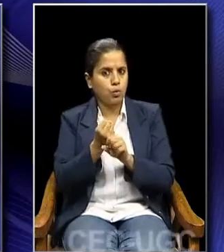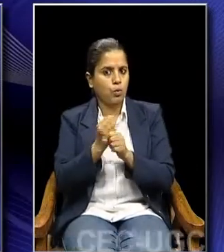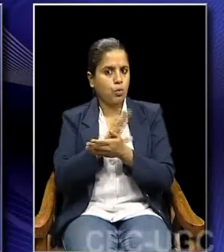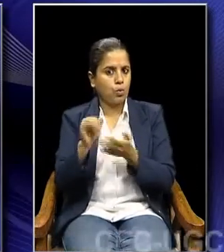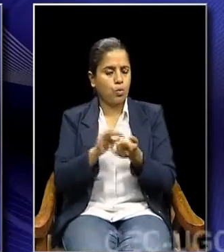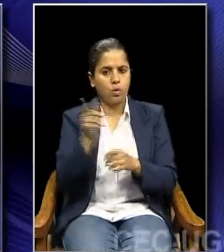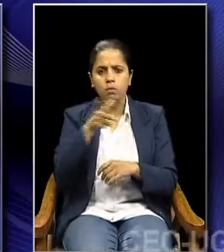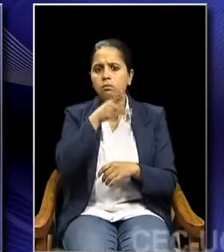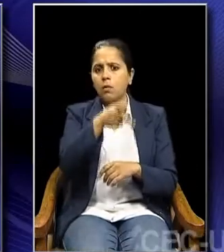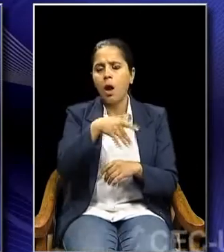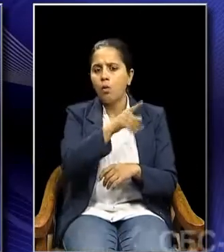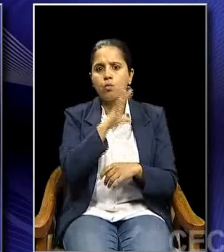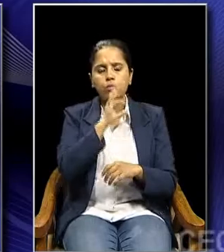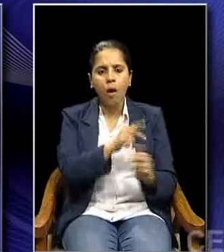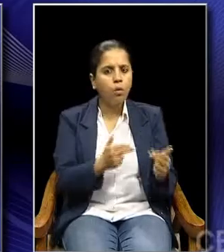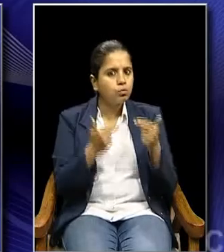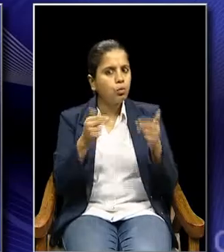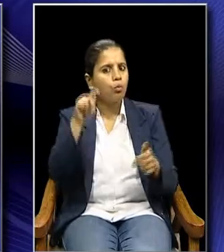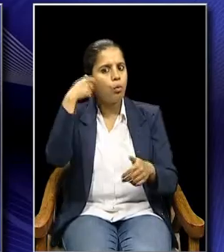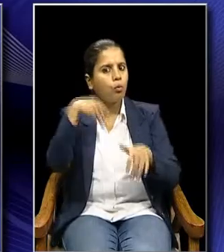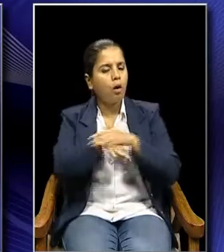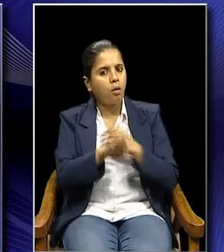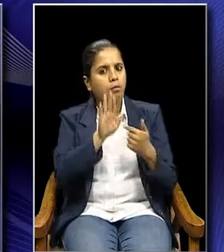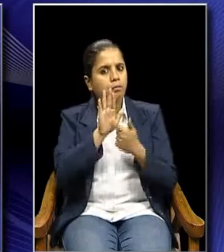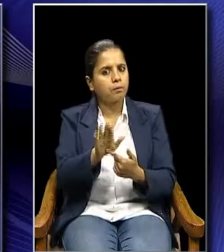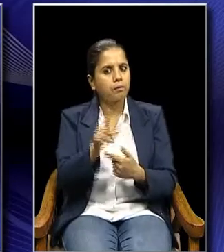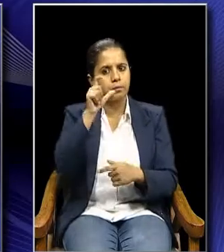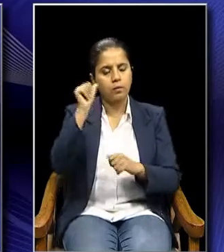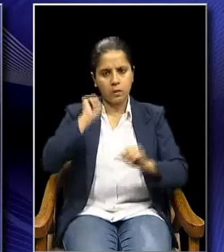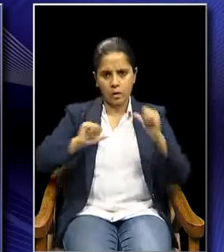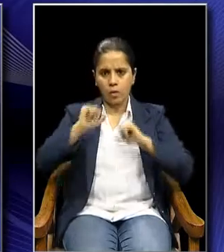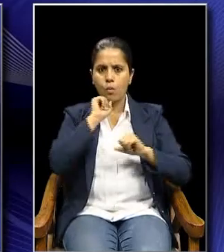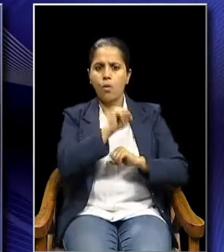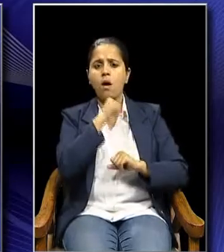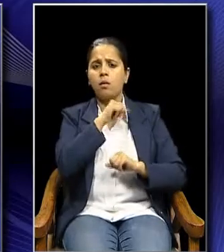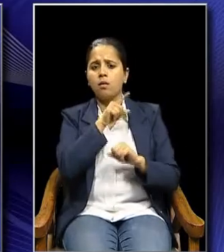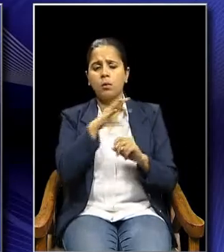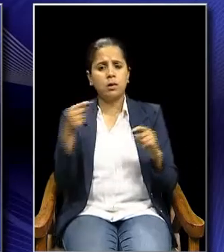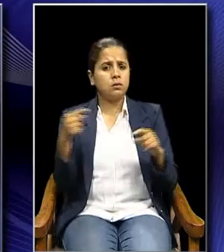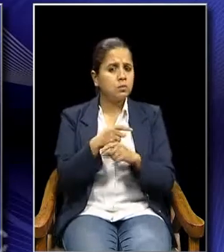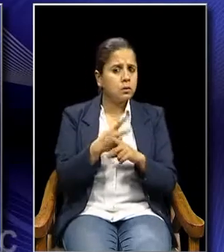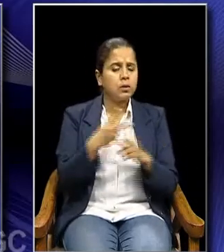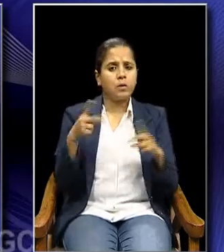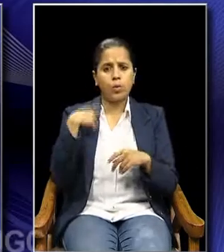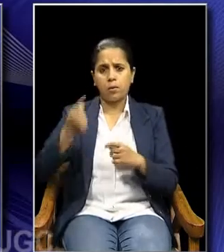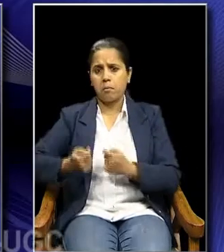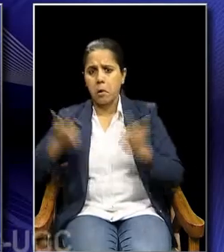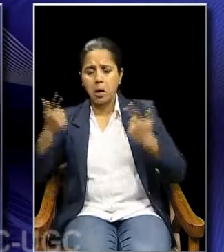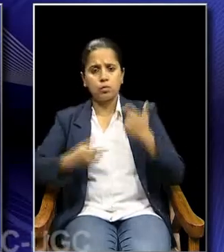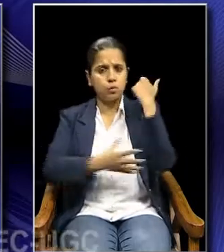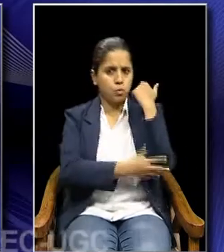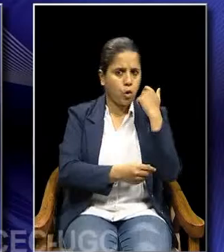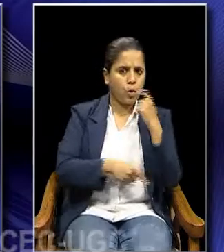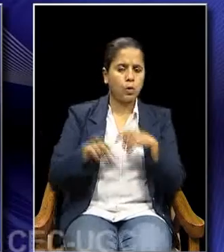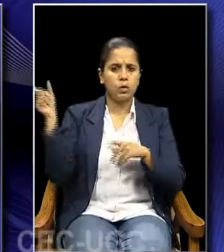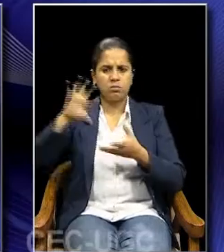Roy introduced the reality that is the main characteristic of his age, the conflict of the classes, the clash of the exploiter